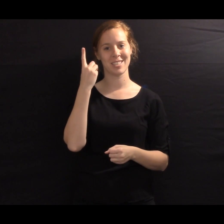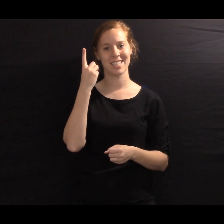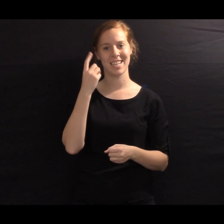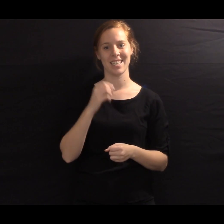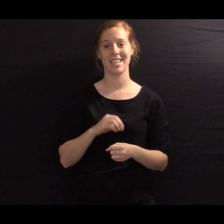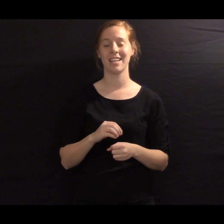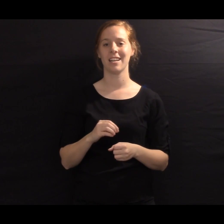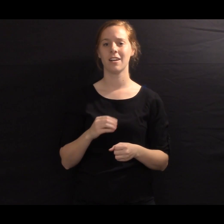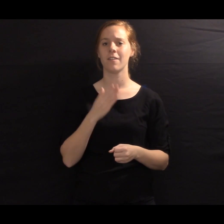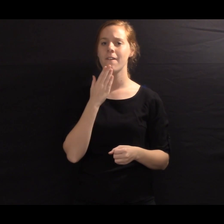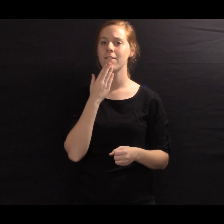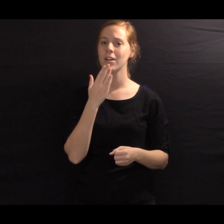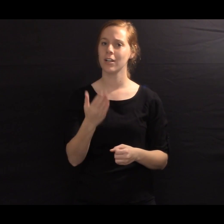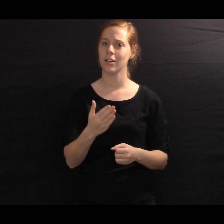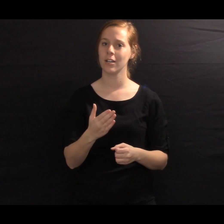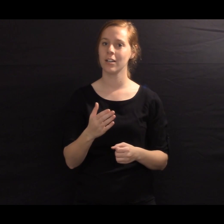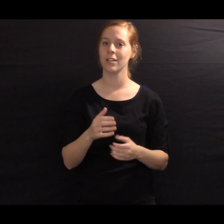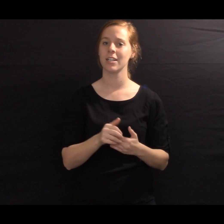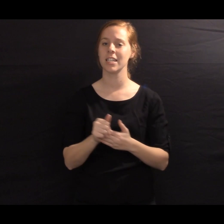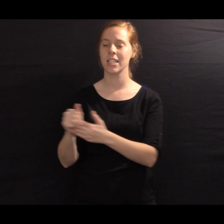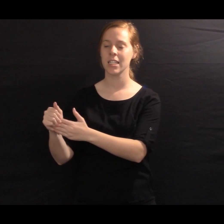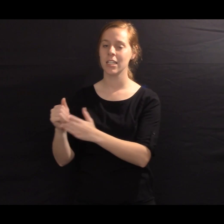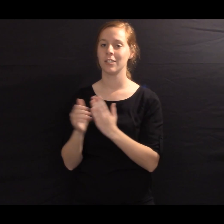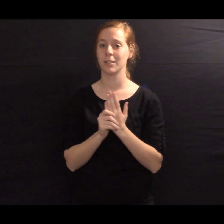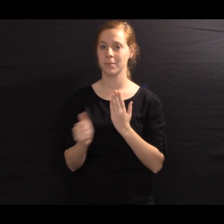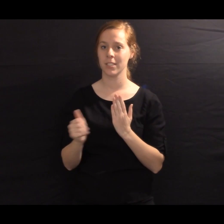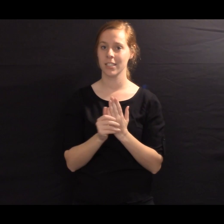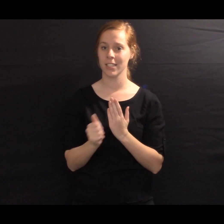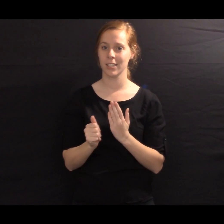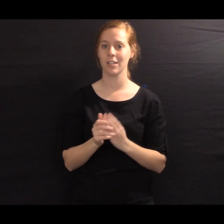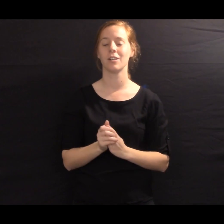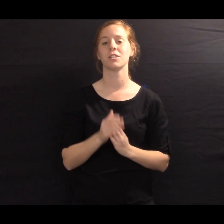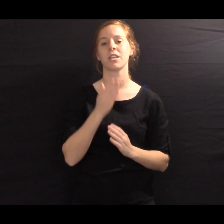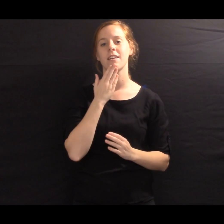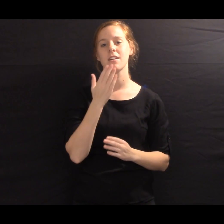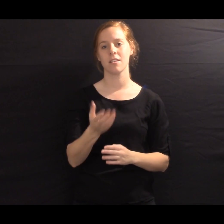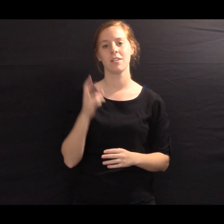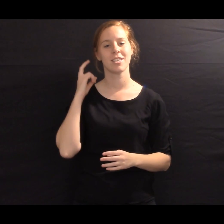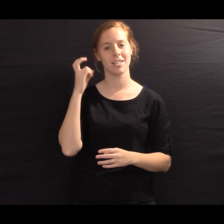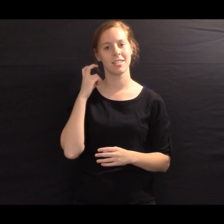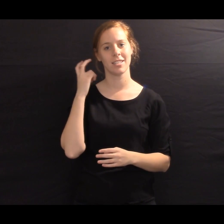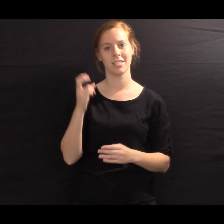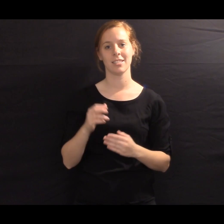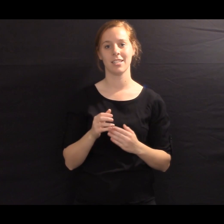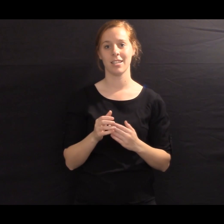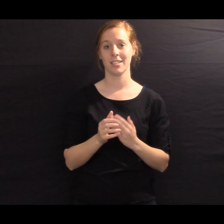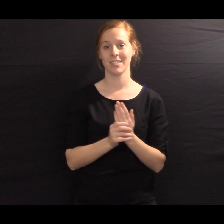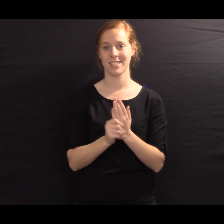I have gained an understanding of good leadership skills and good listening skills.